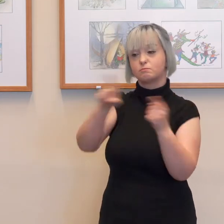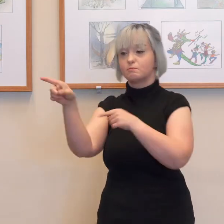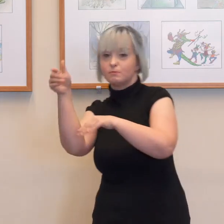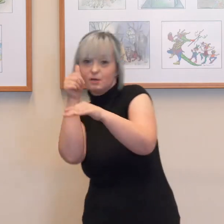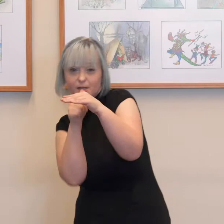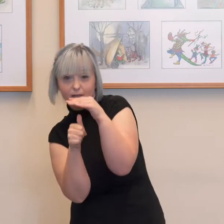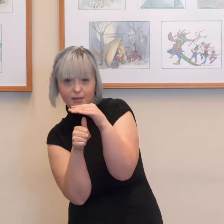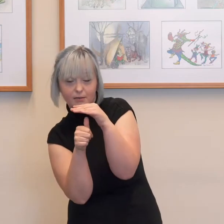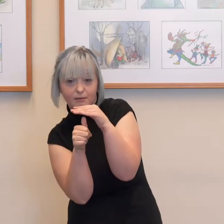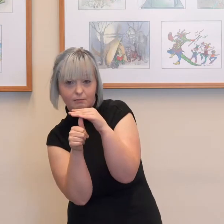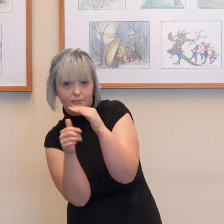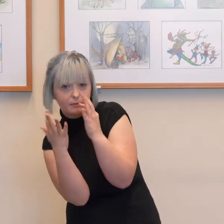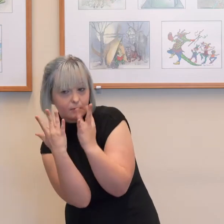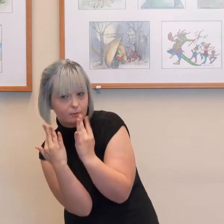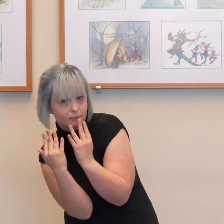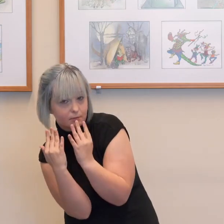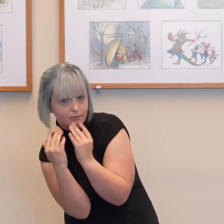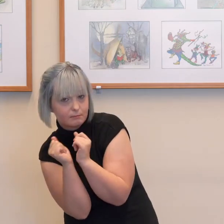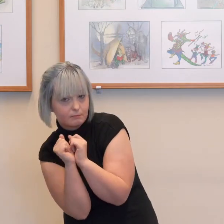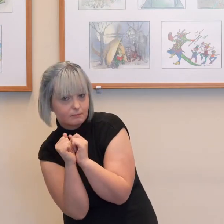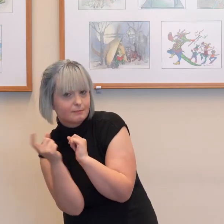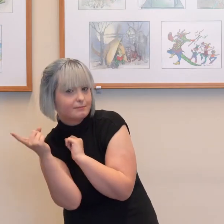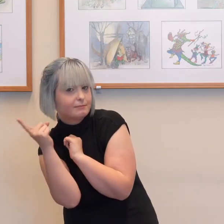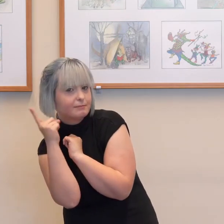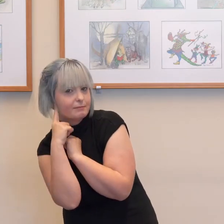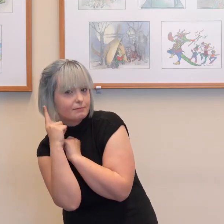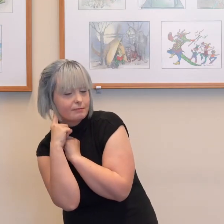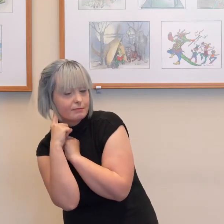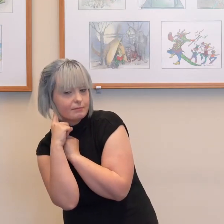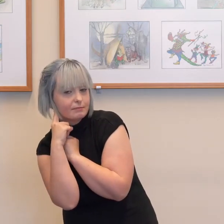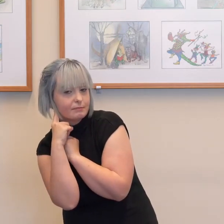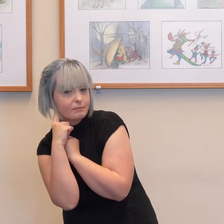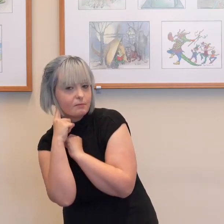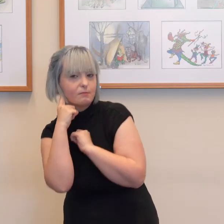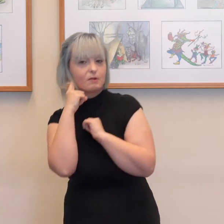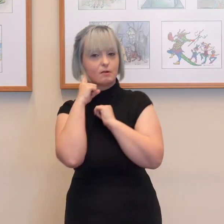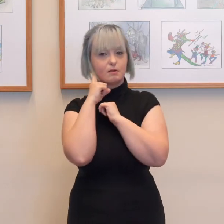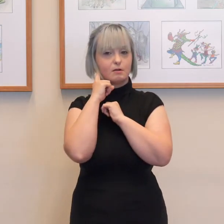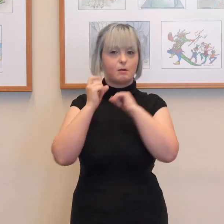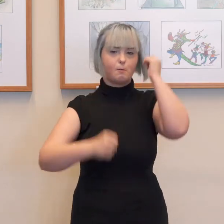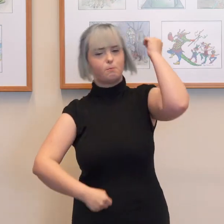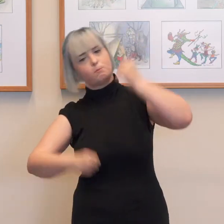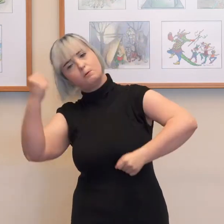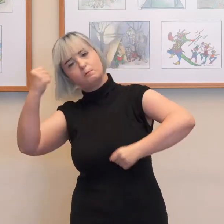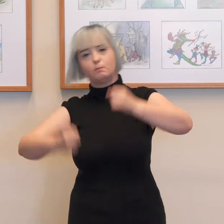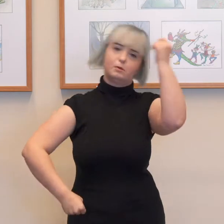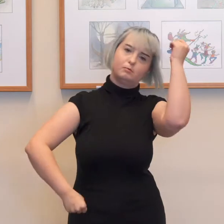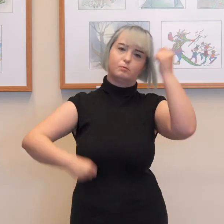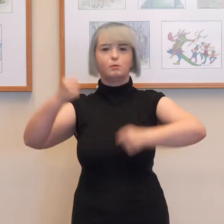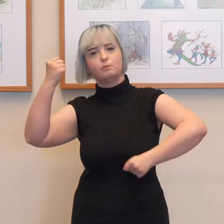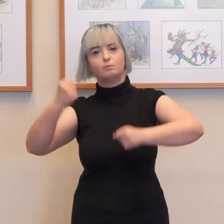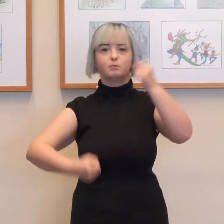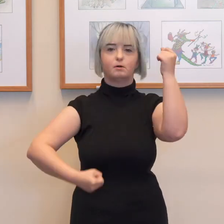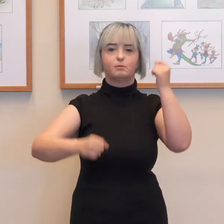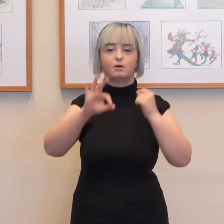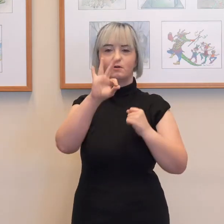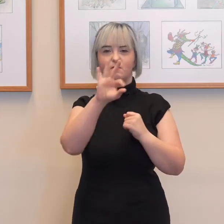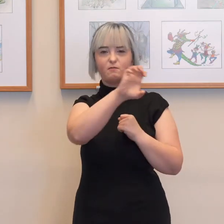So Jack went into the castle and hid and waited. He heard a thump, thump, thumping, and